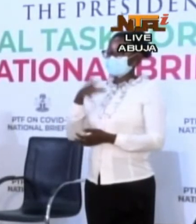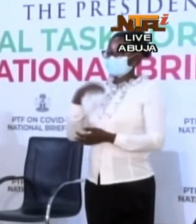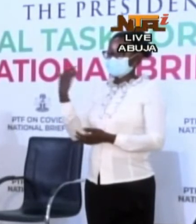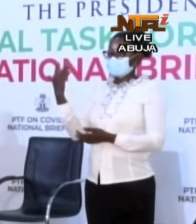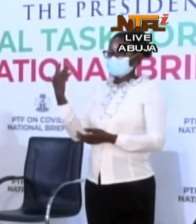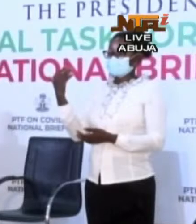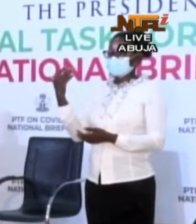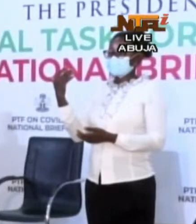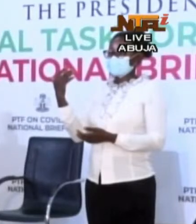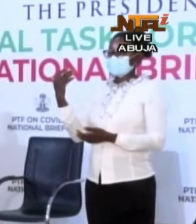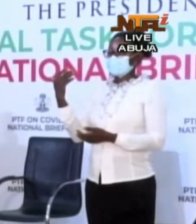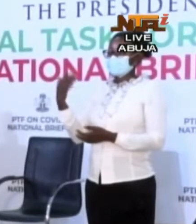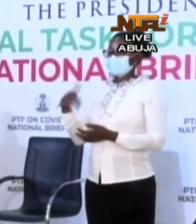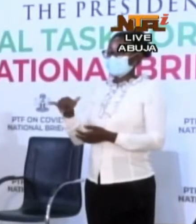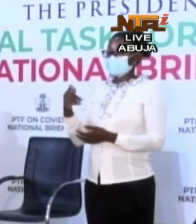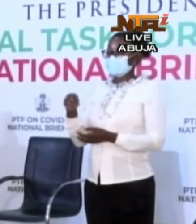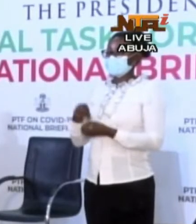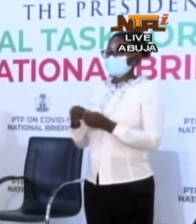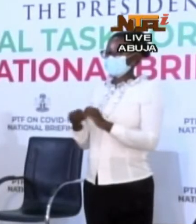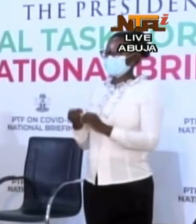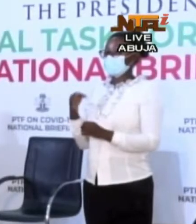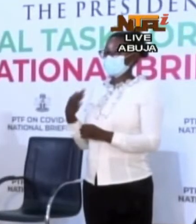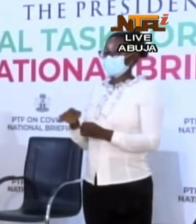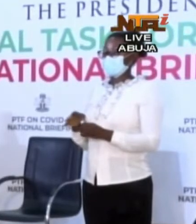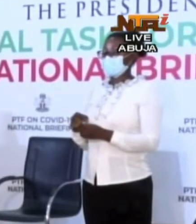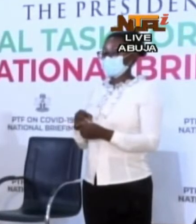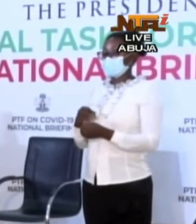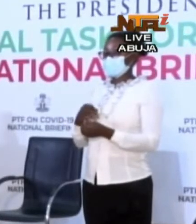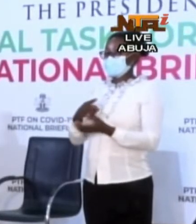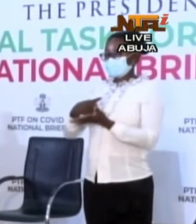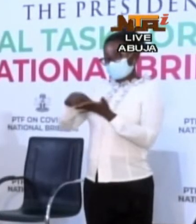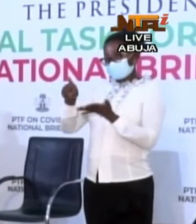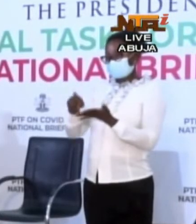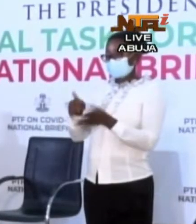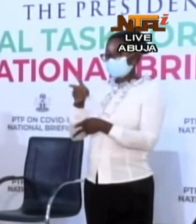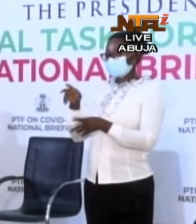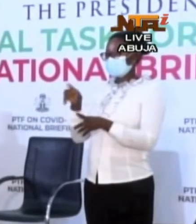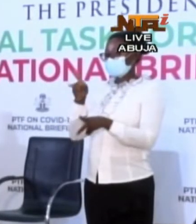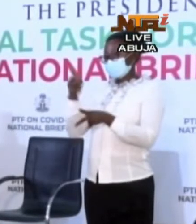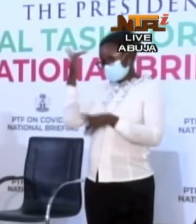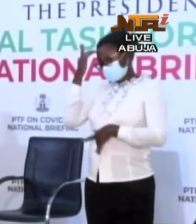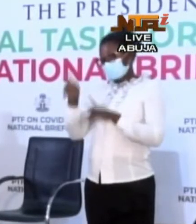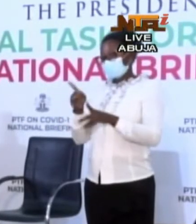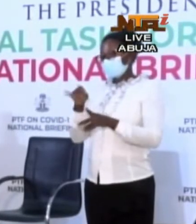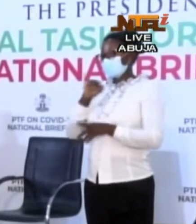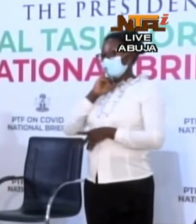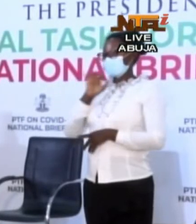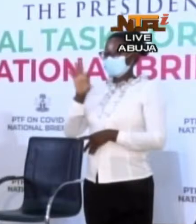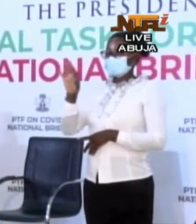1,004,915, while the number of confirmed cases is